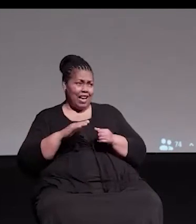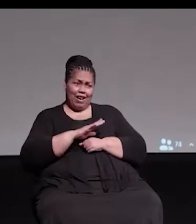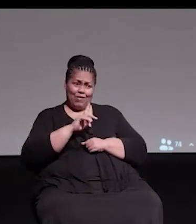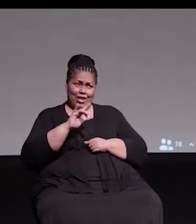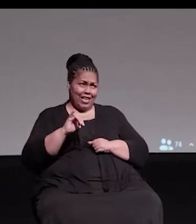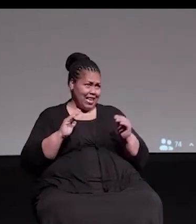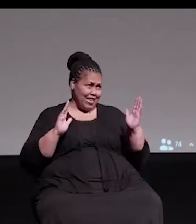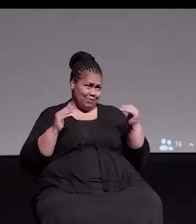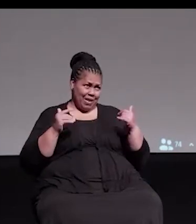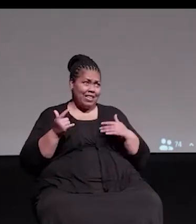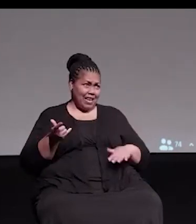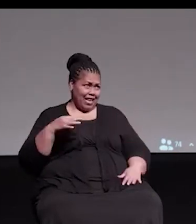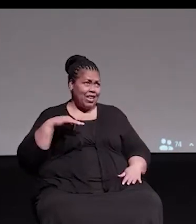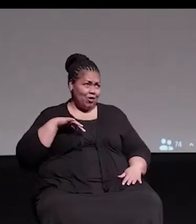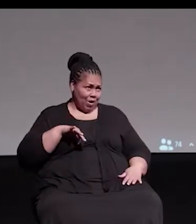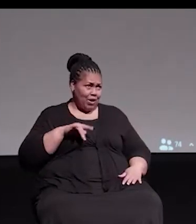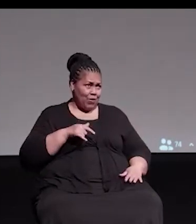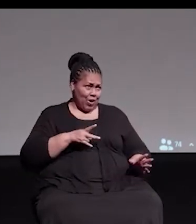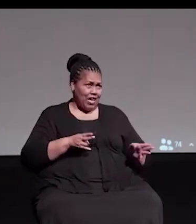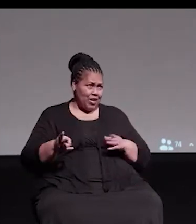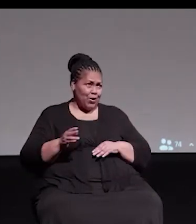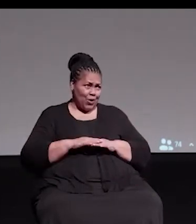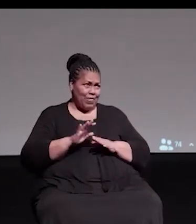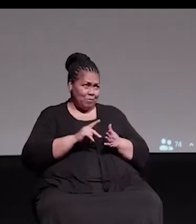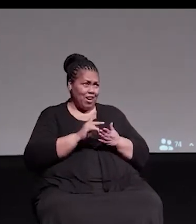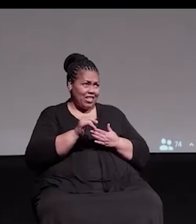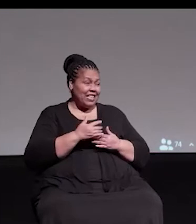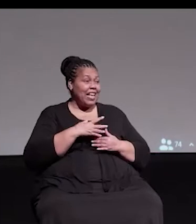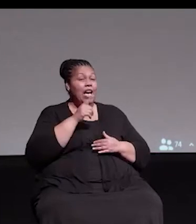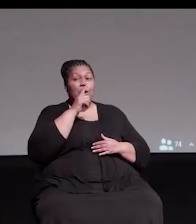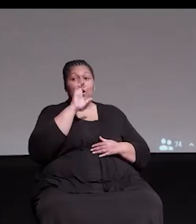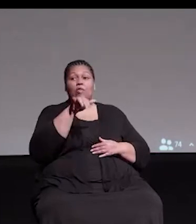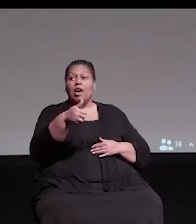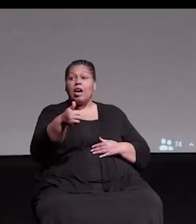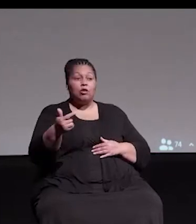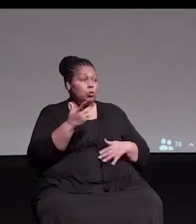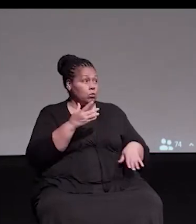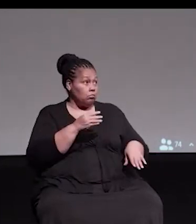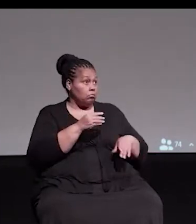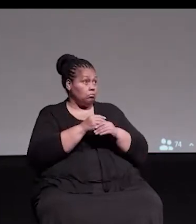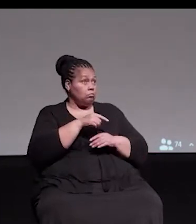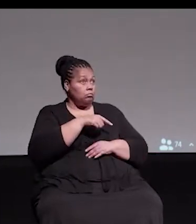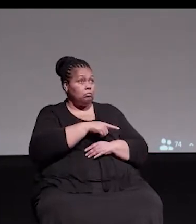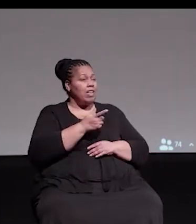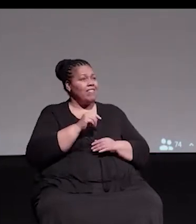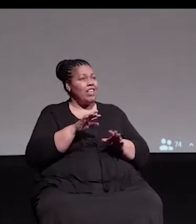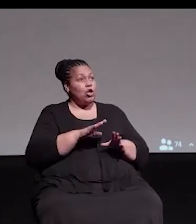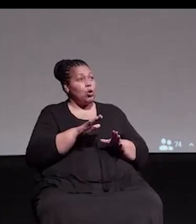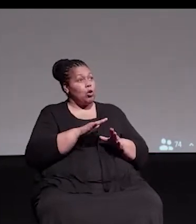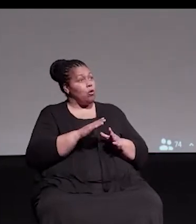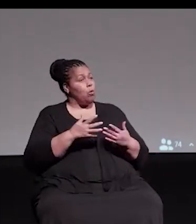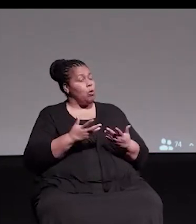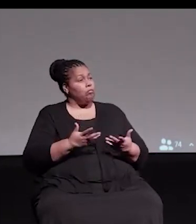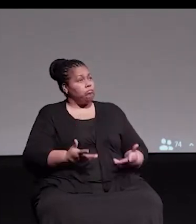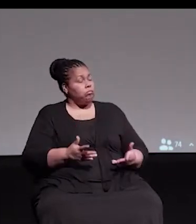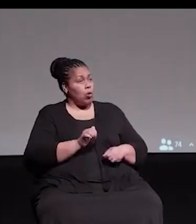I'd be credited as an editor on that. And then whoever else would come on, like if they did a real significant amount